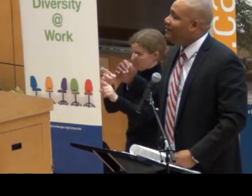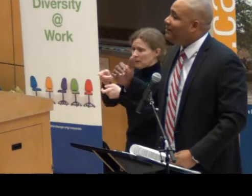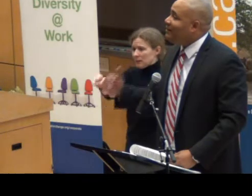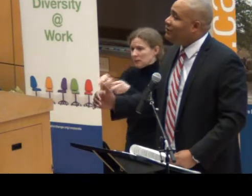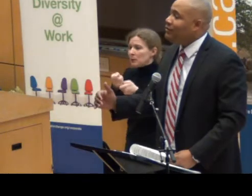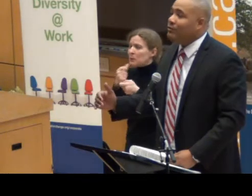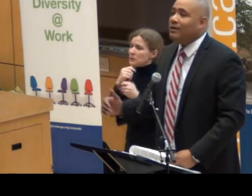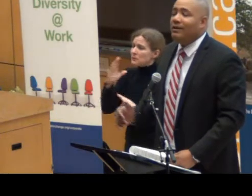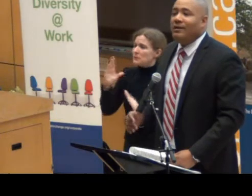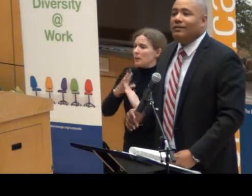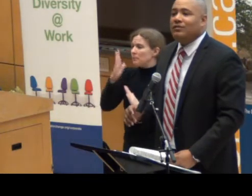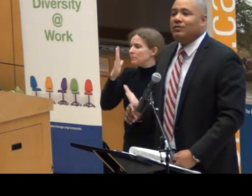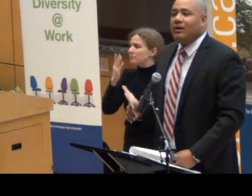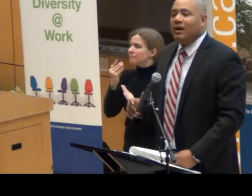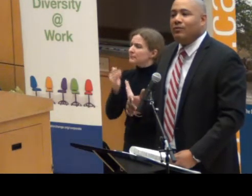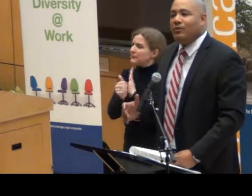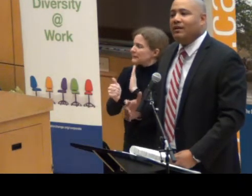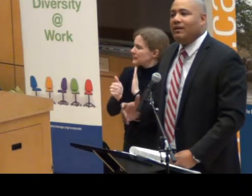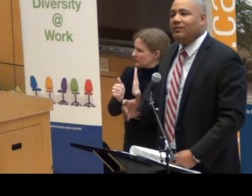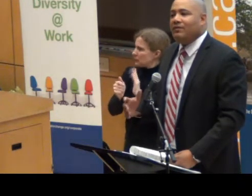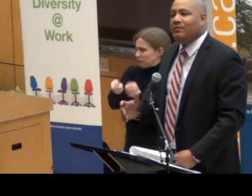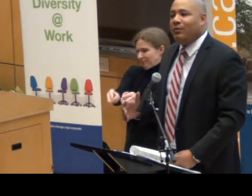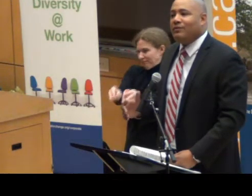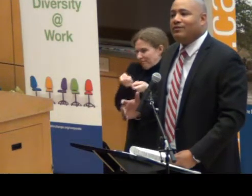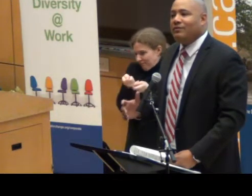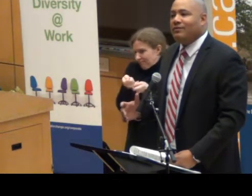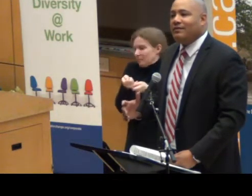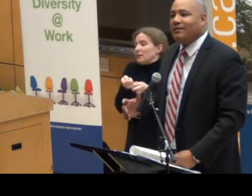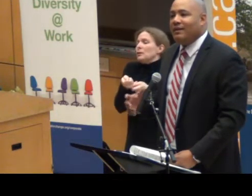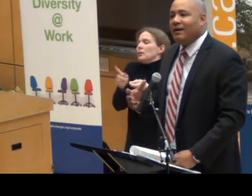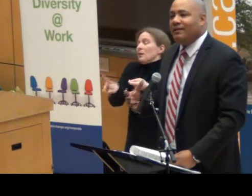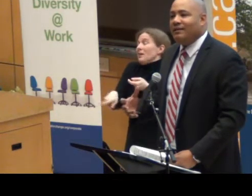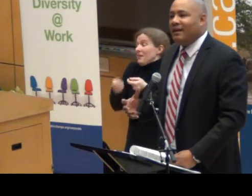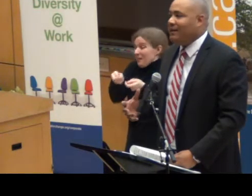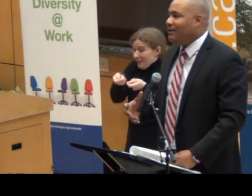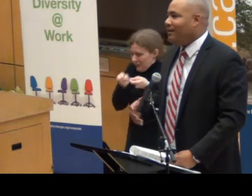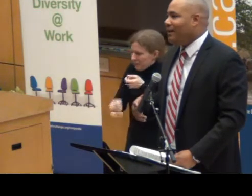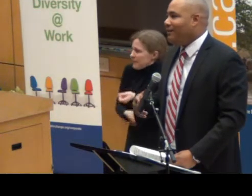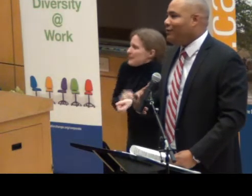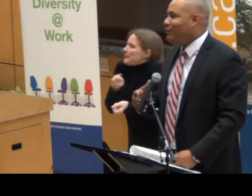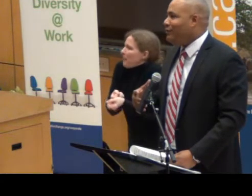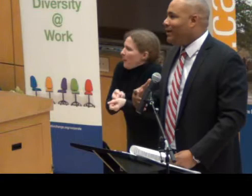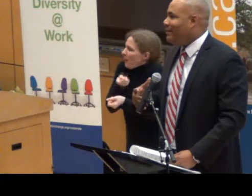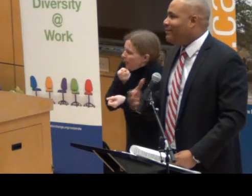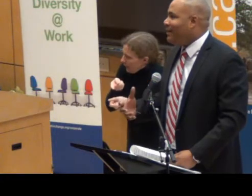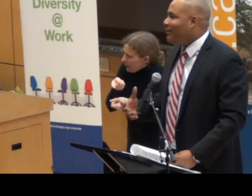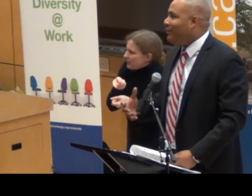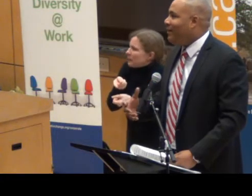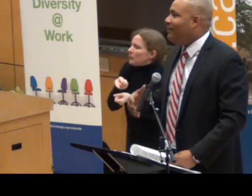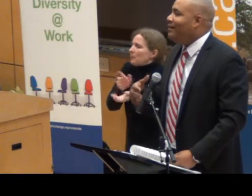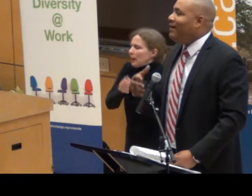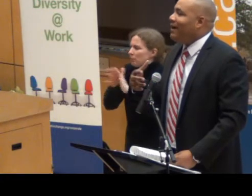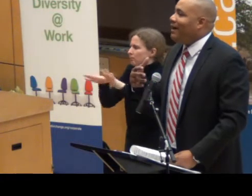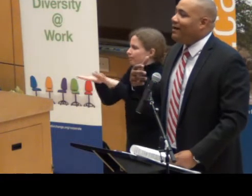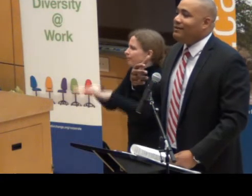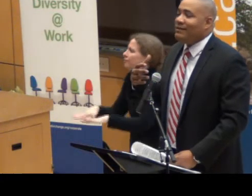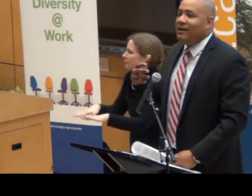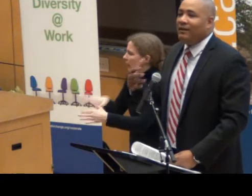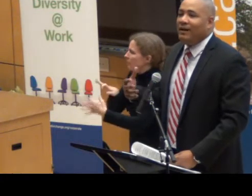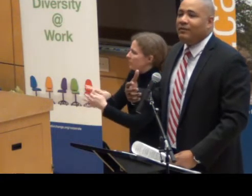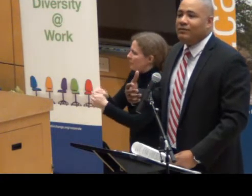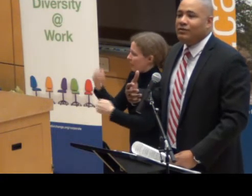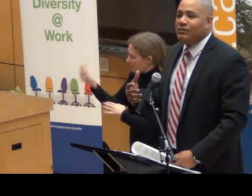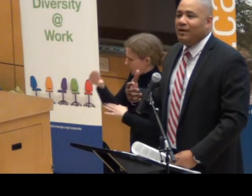brightest. Two, to really give them the support services that they need to settle well